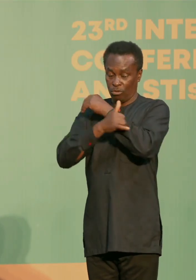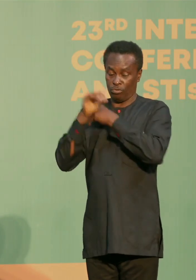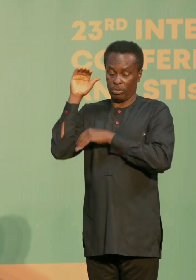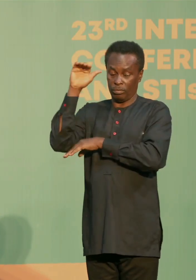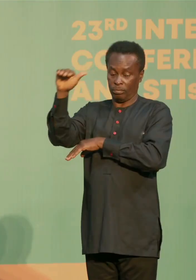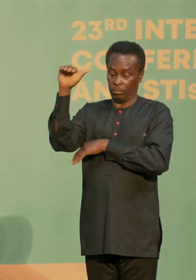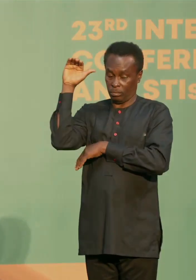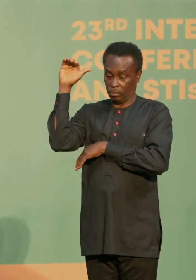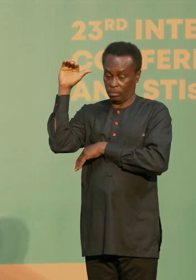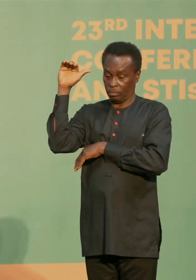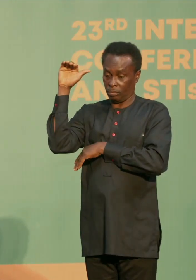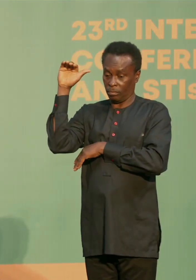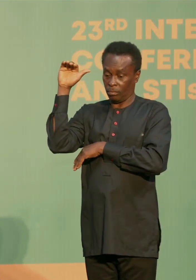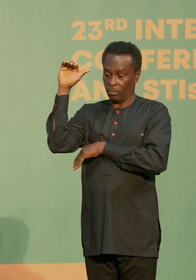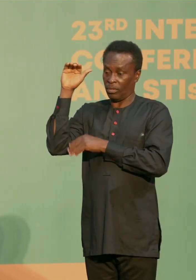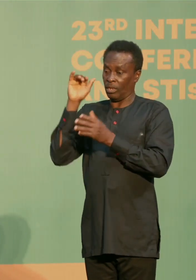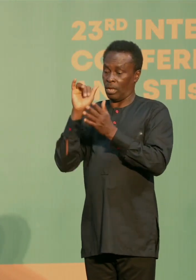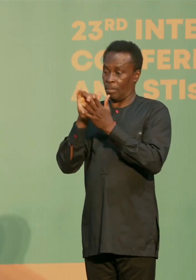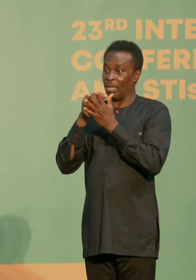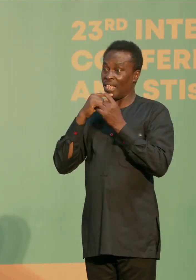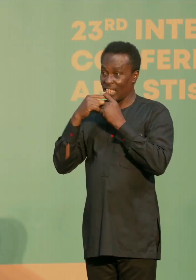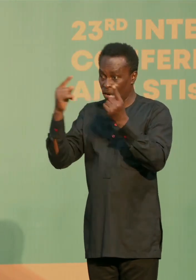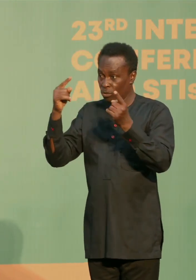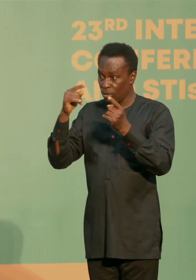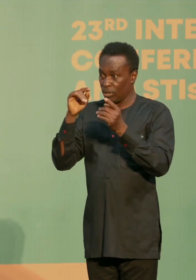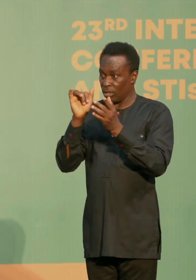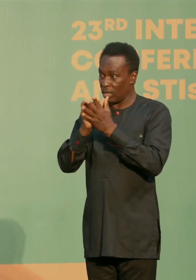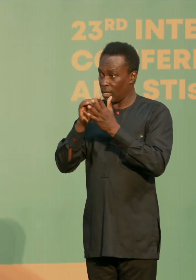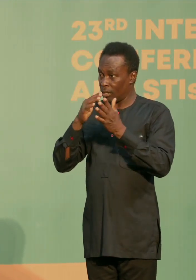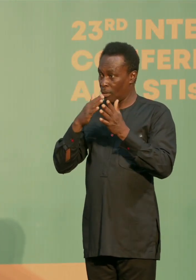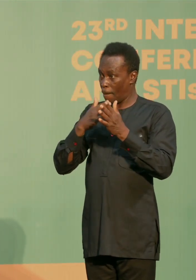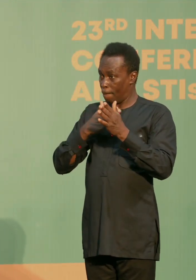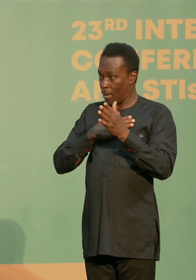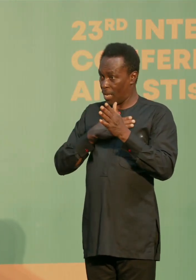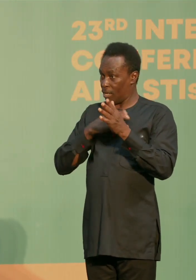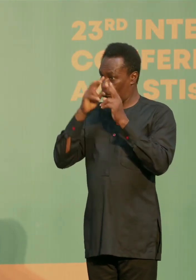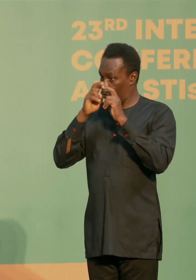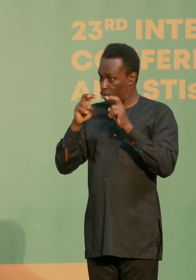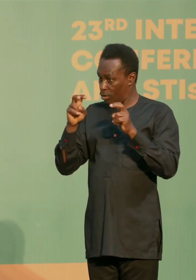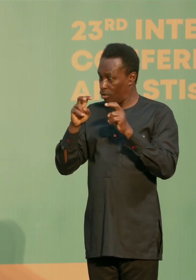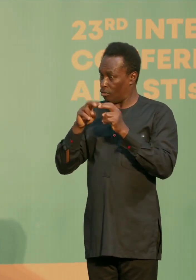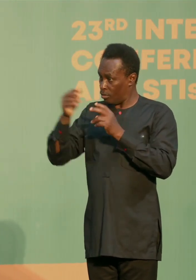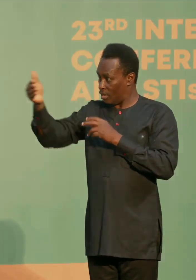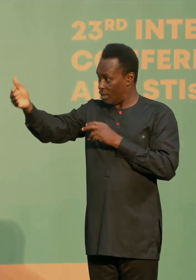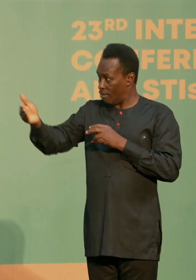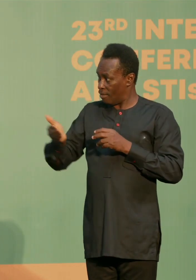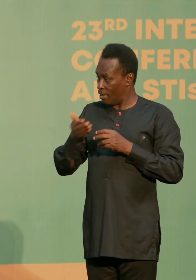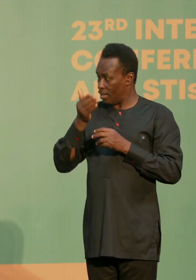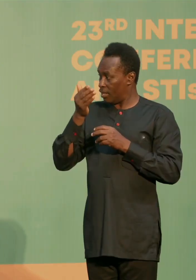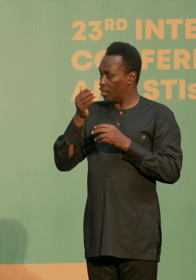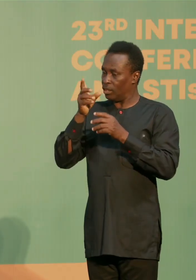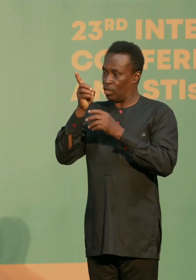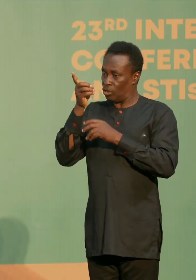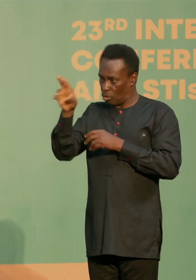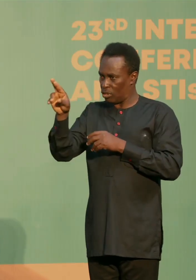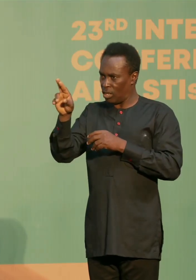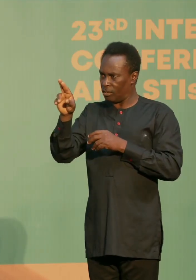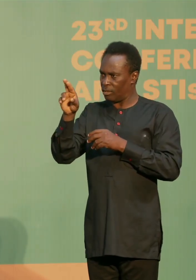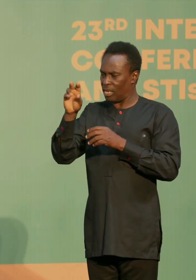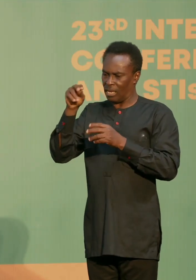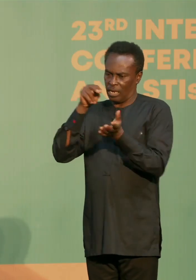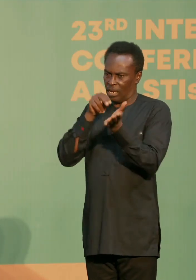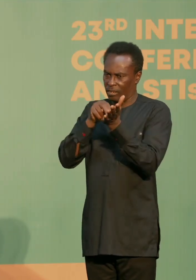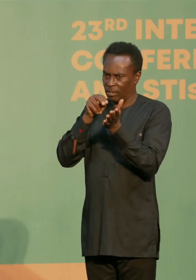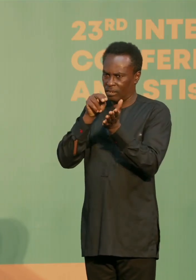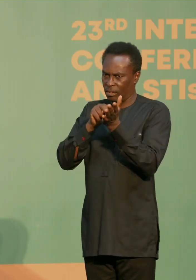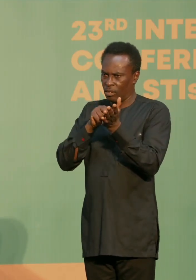data. And I can tell you that one of my, WHO gave me a grant to invite African doctors and their nurses to come